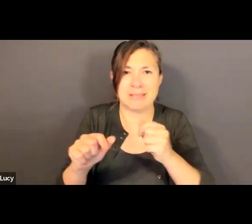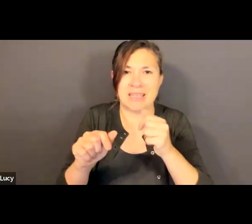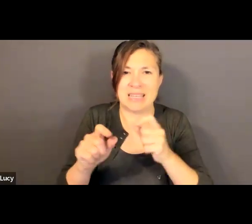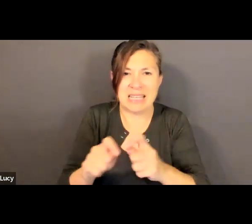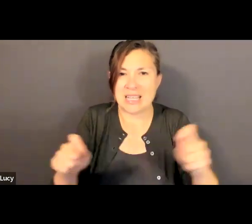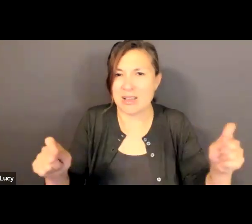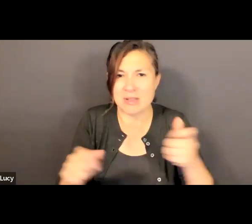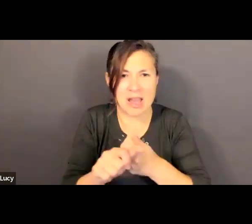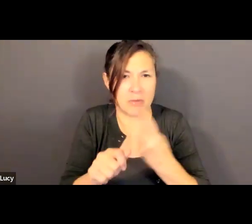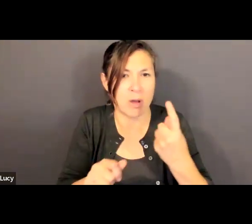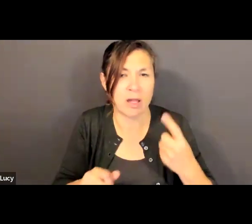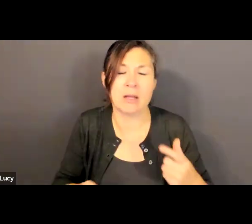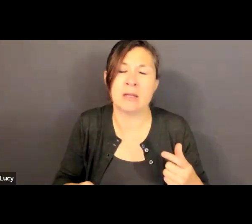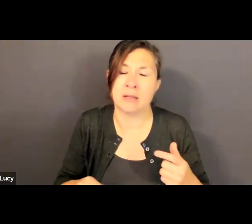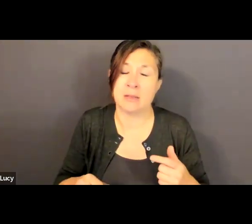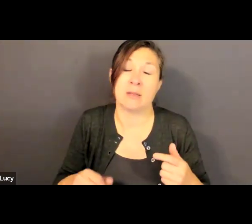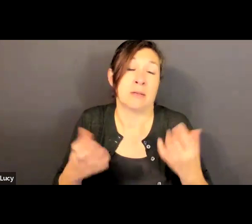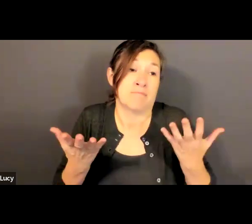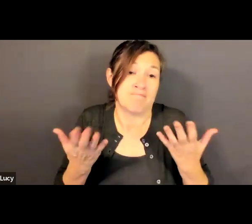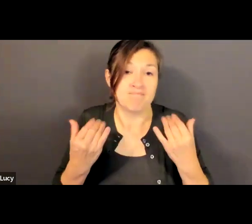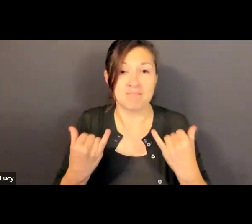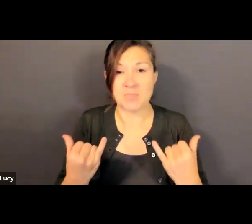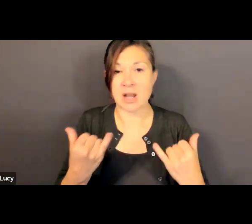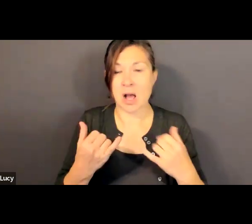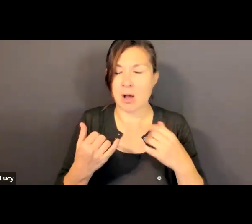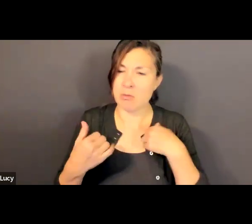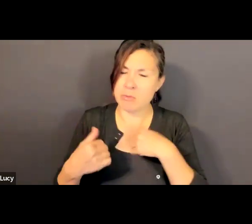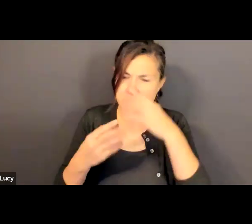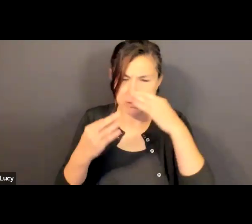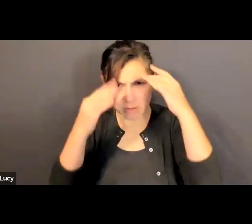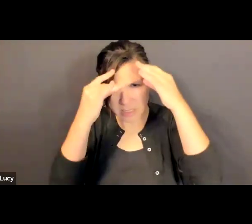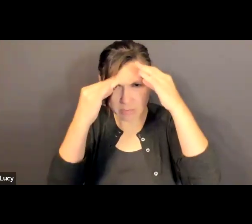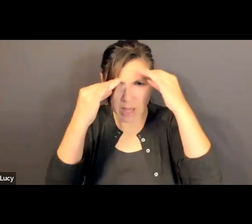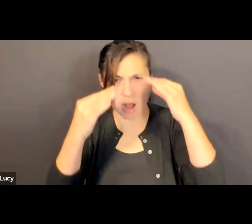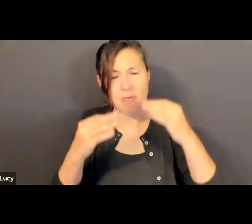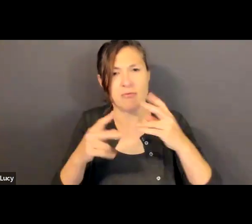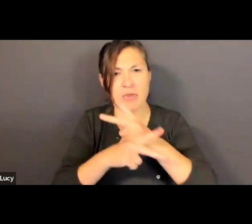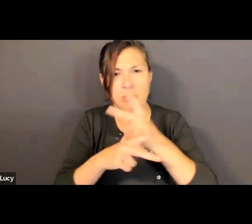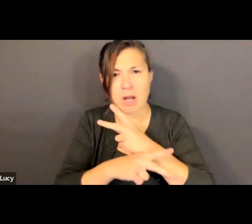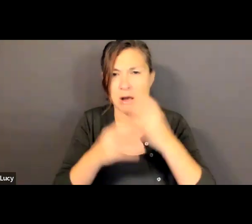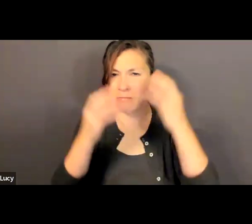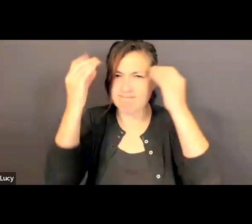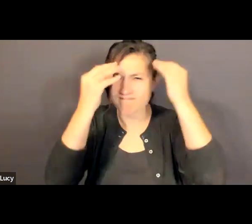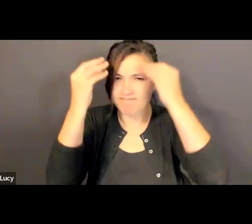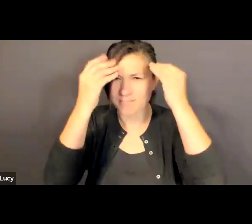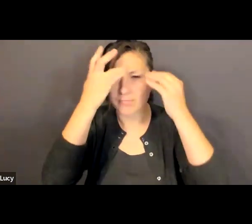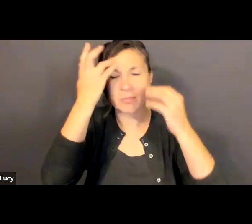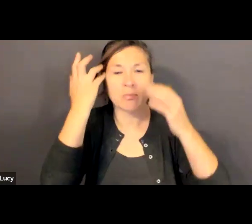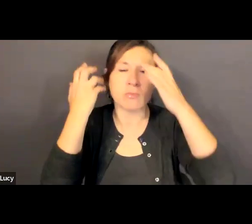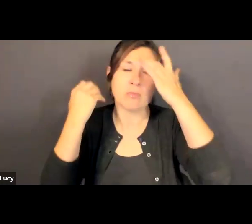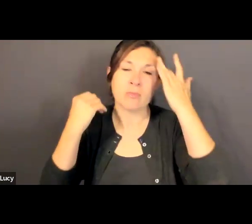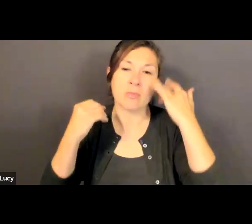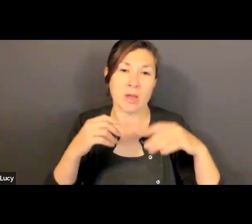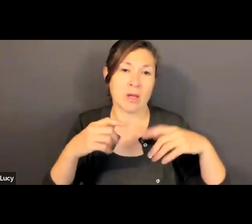that we, as we go through this and navigate it, you know, we kind of learn from it. And the best thing we can do is to work closely with our